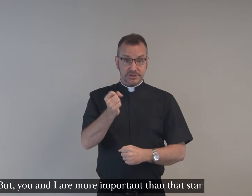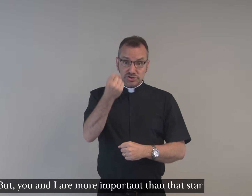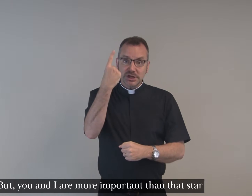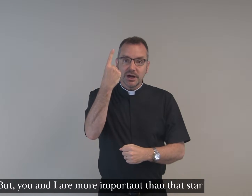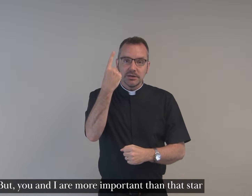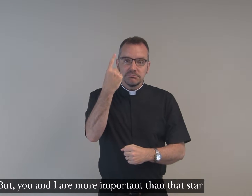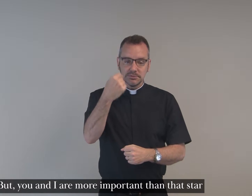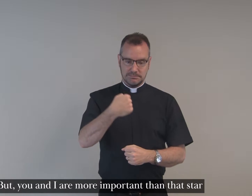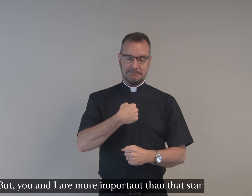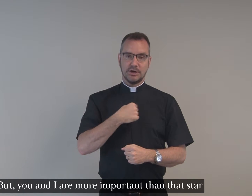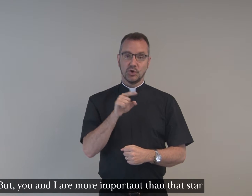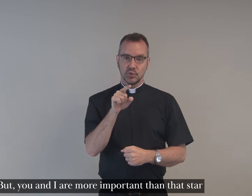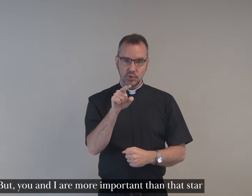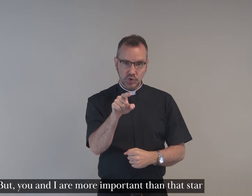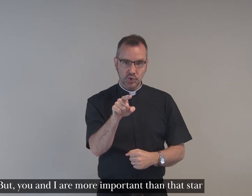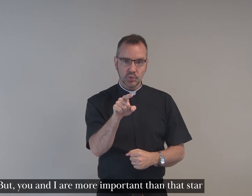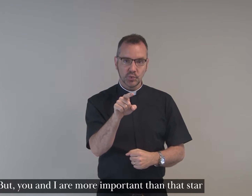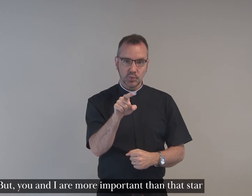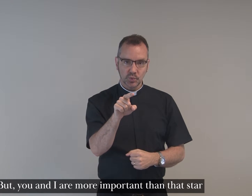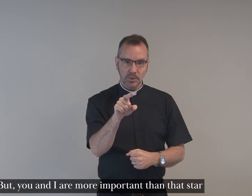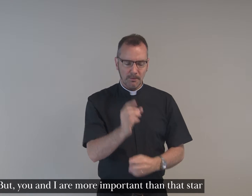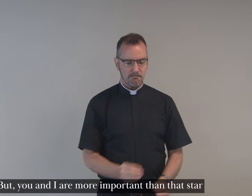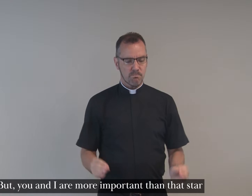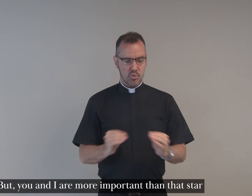But you and I are more important than that star.